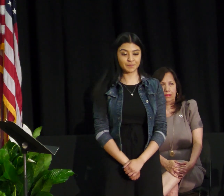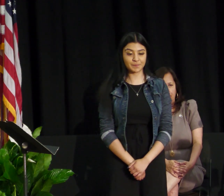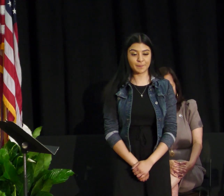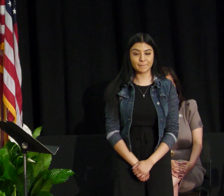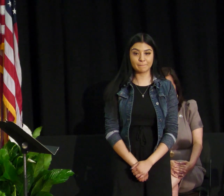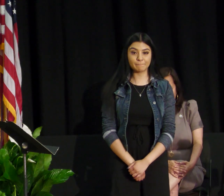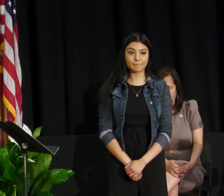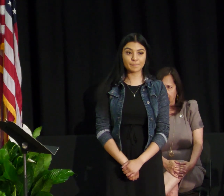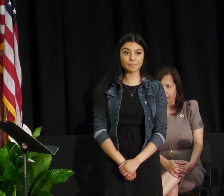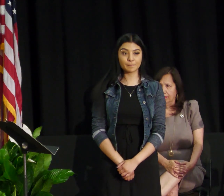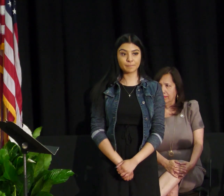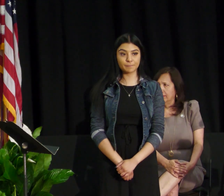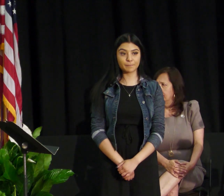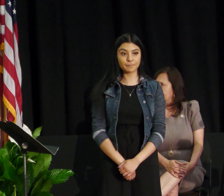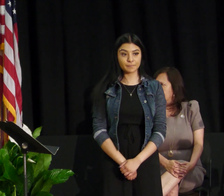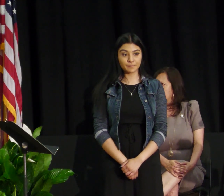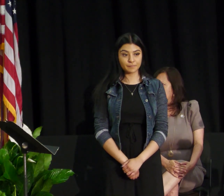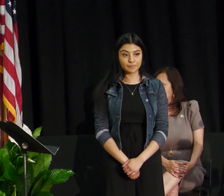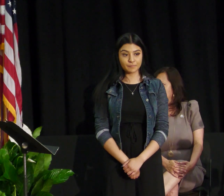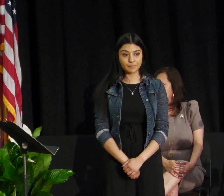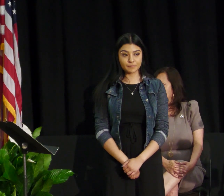Bulldog band is to the north of the gym.